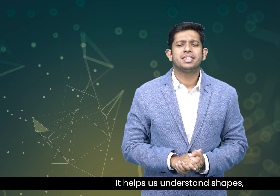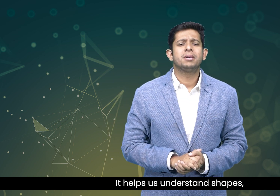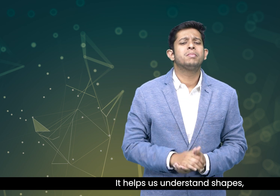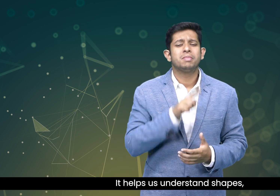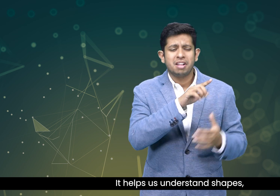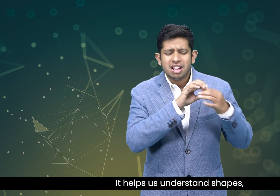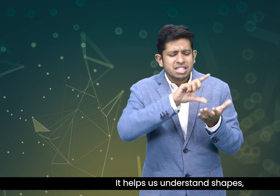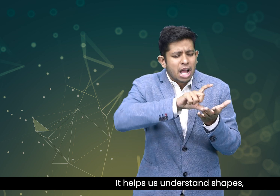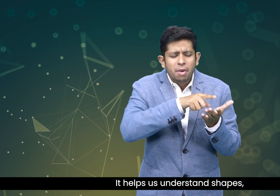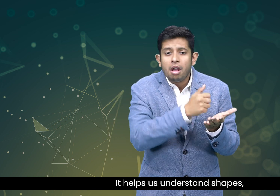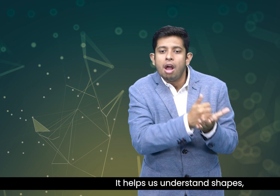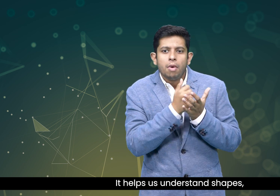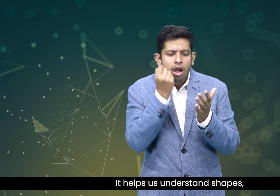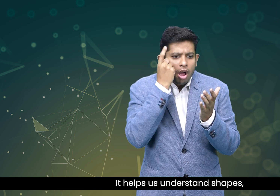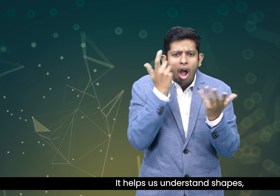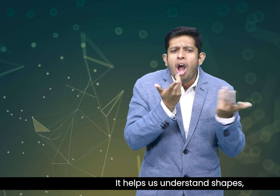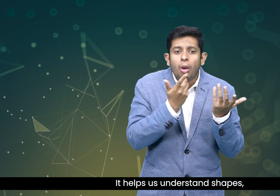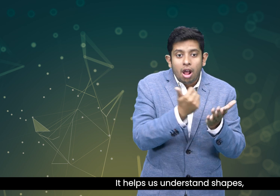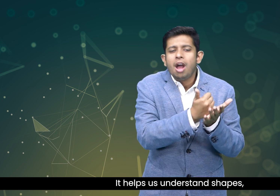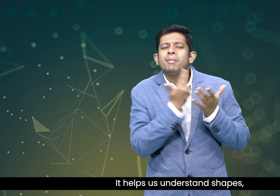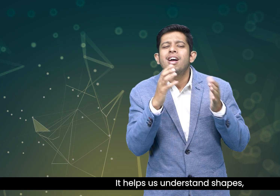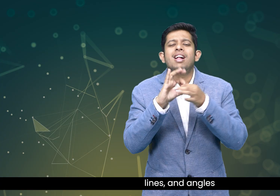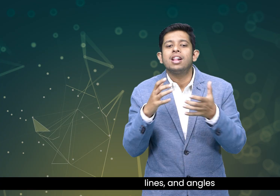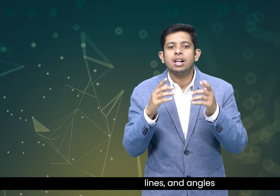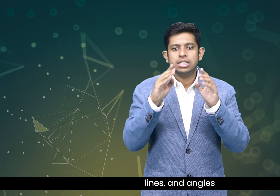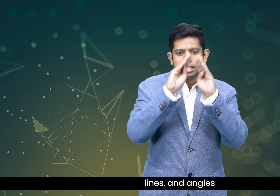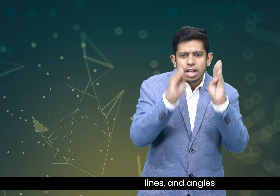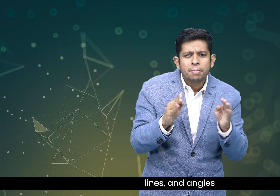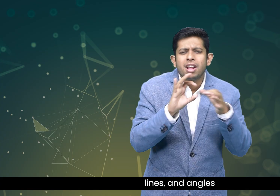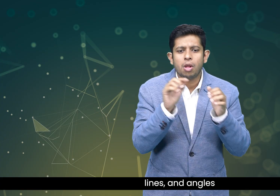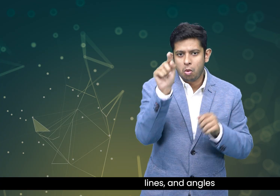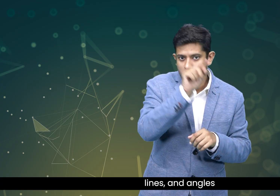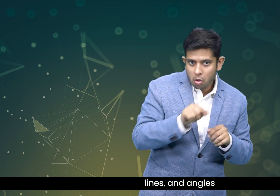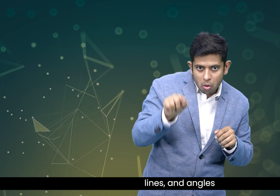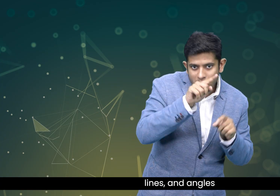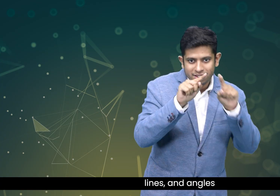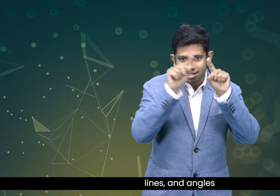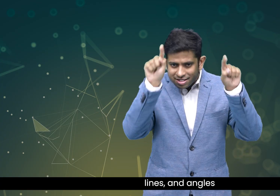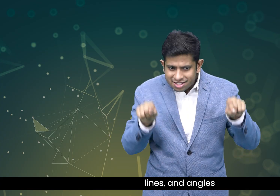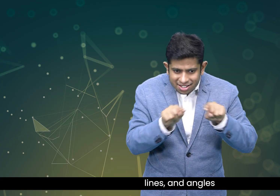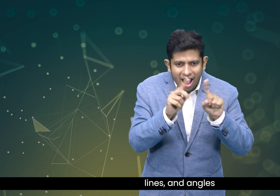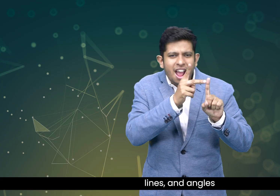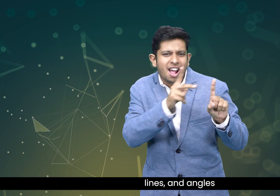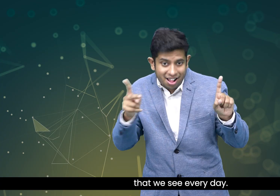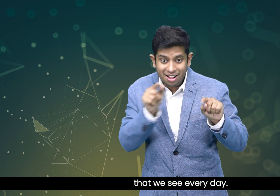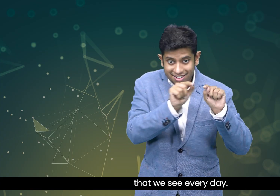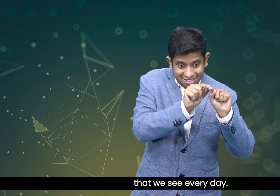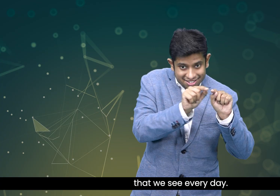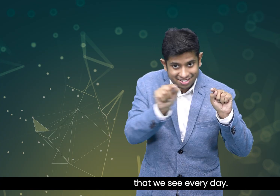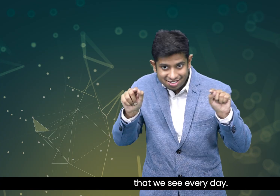It helps us understand shapes, lines, and angles that we see every